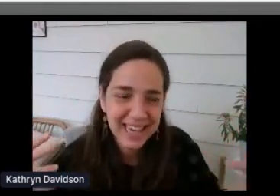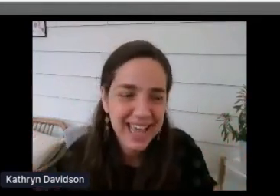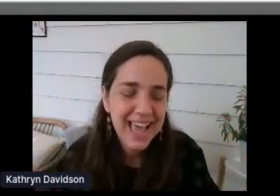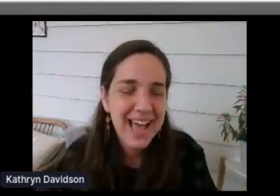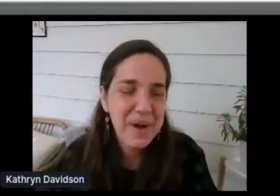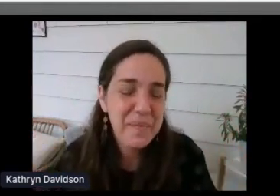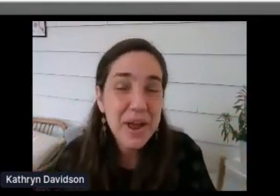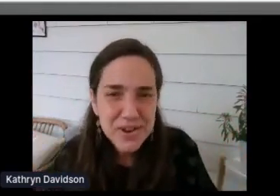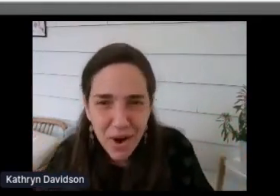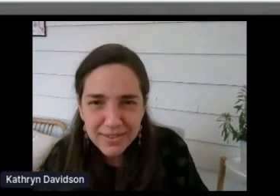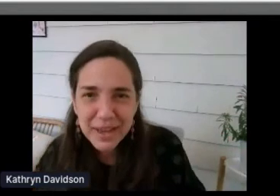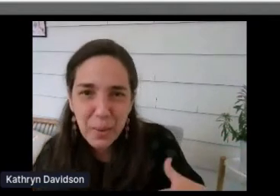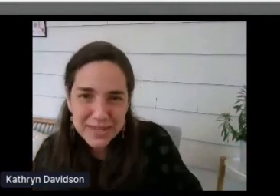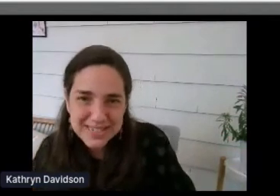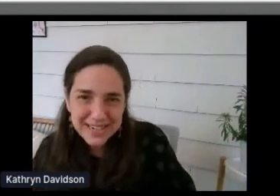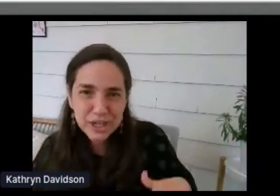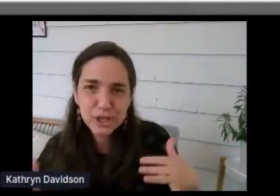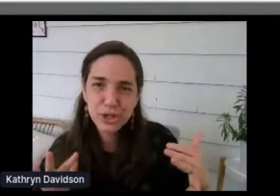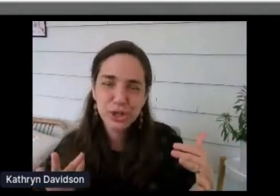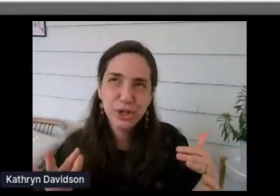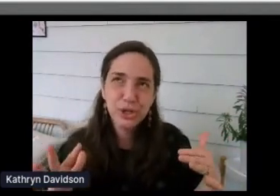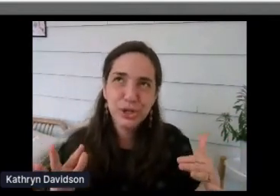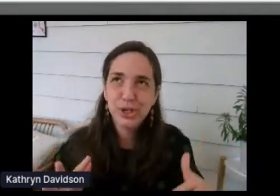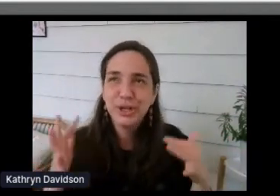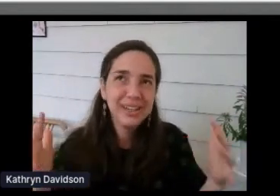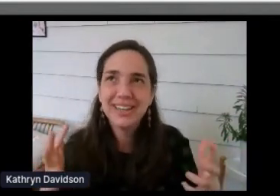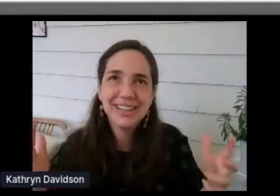this like non-linguistic